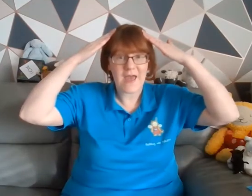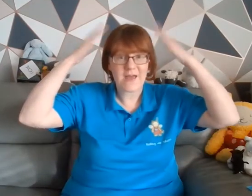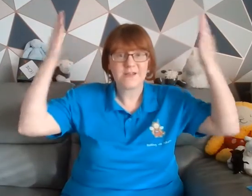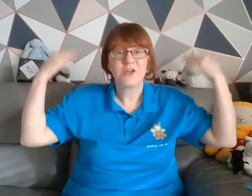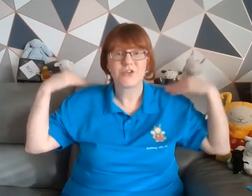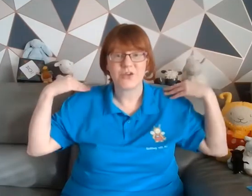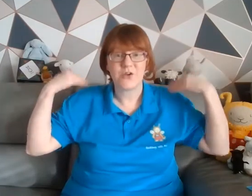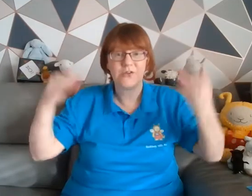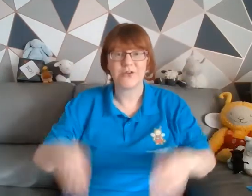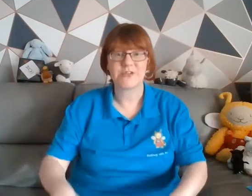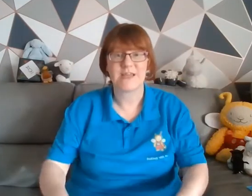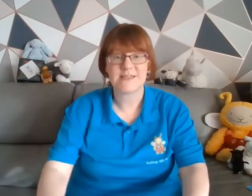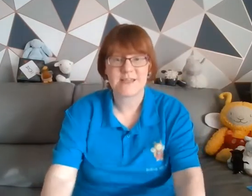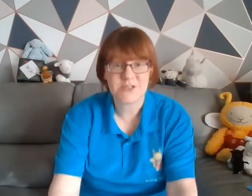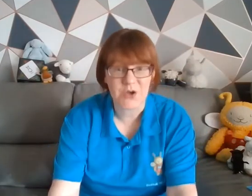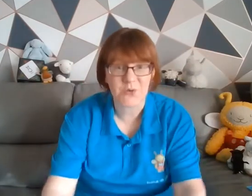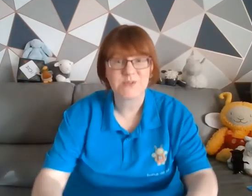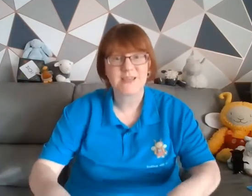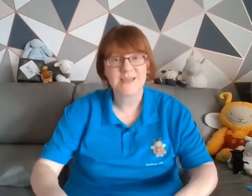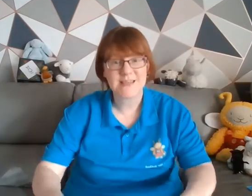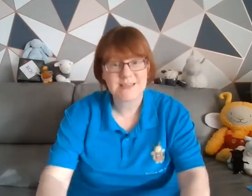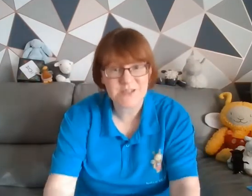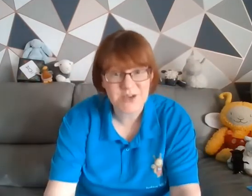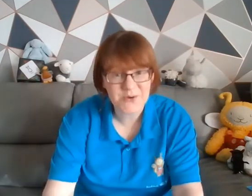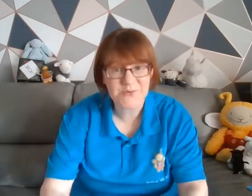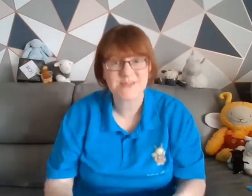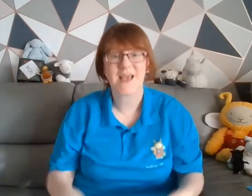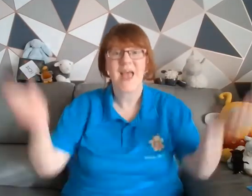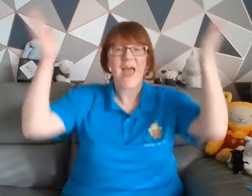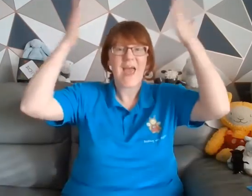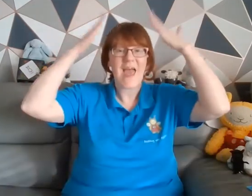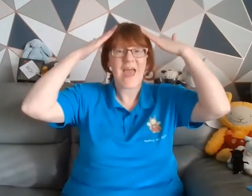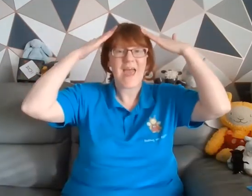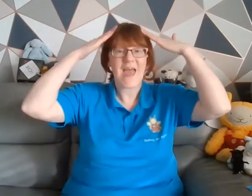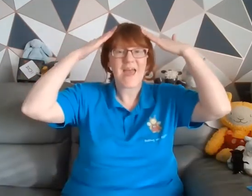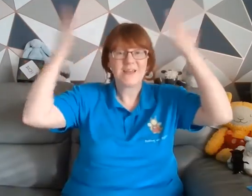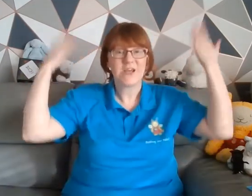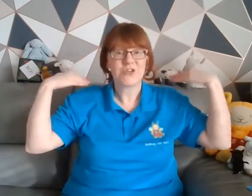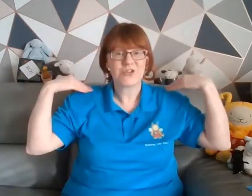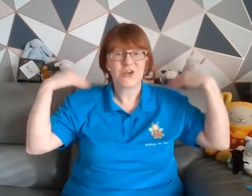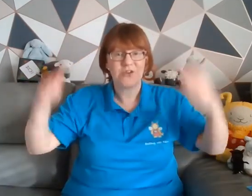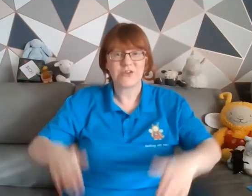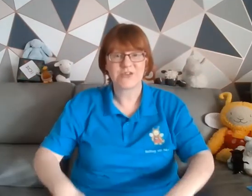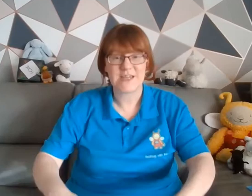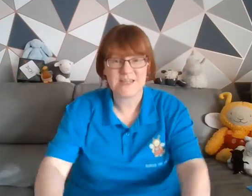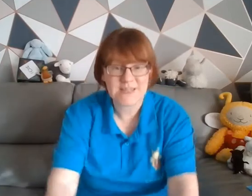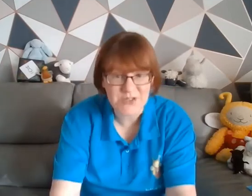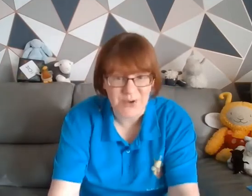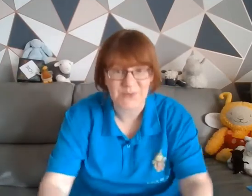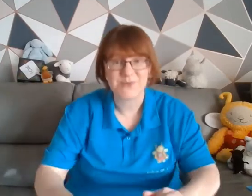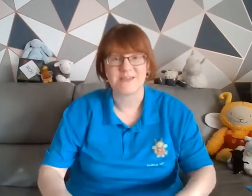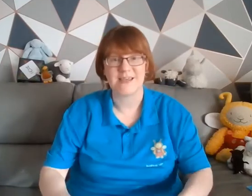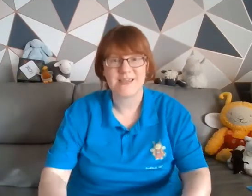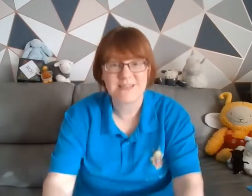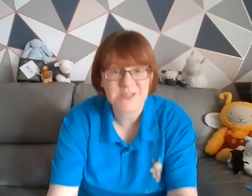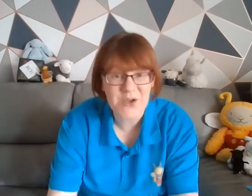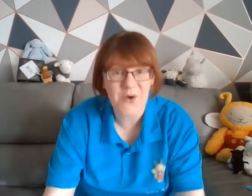Head, shoulders, knees, and toes, knees and toes. Head, shoulders, knees and